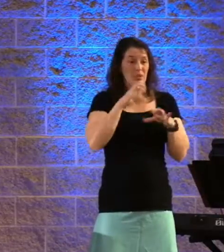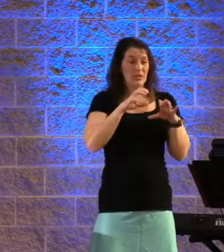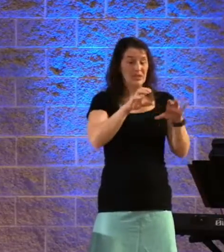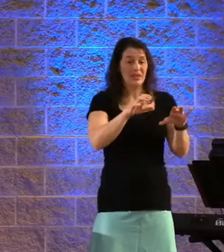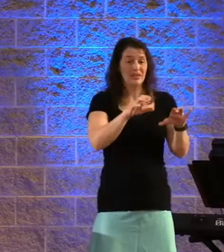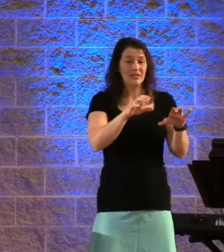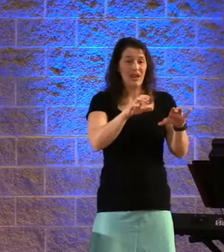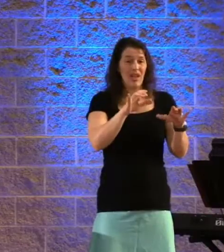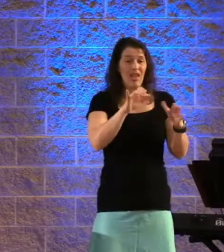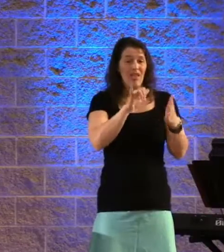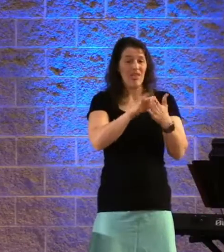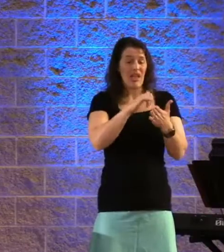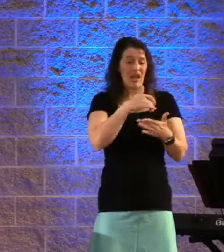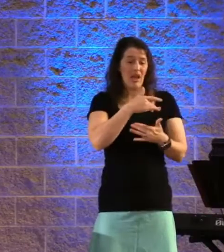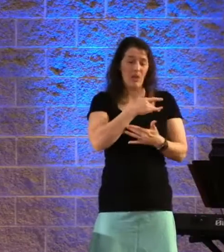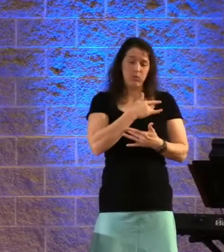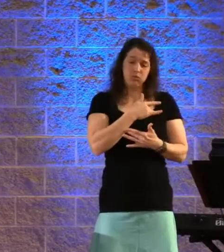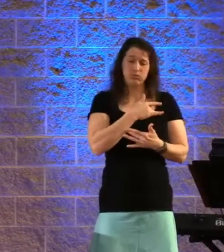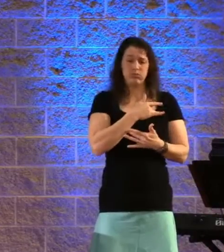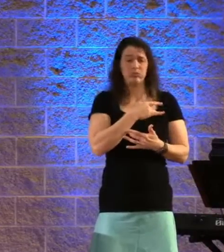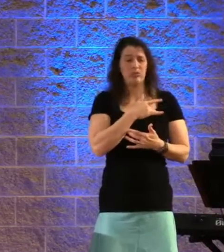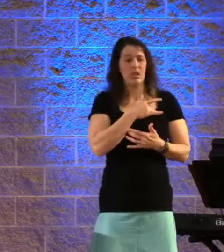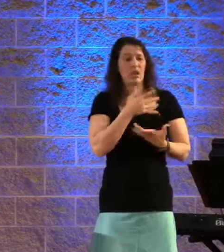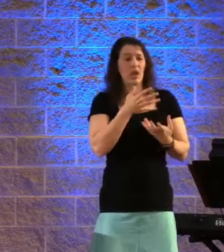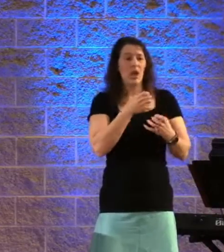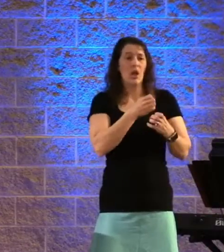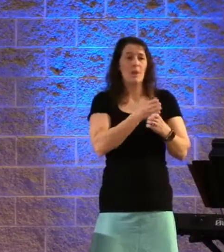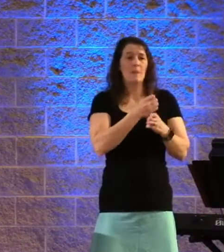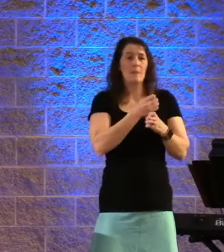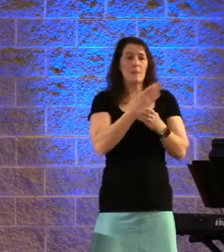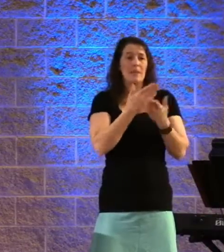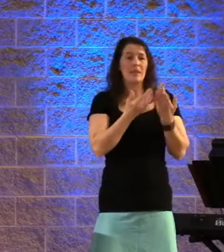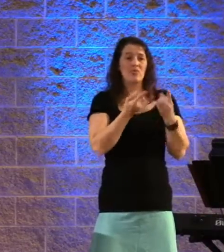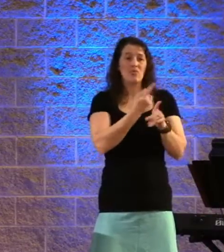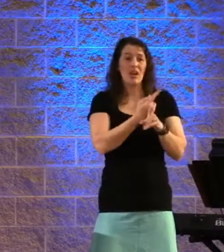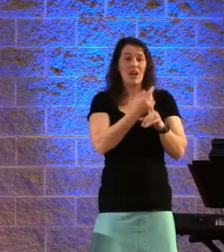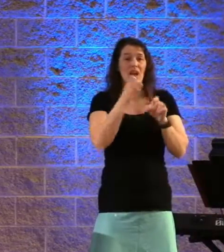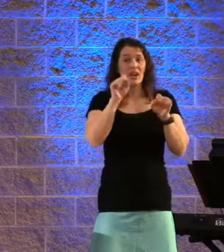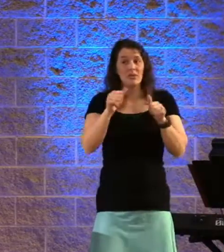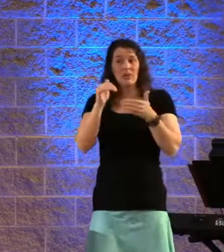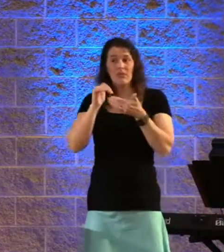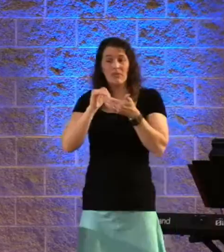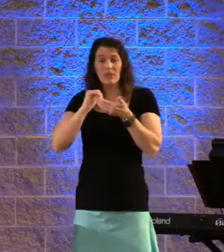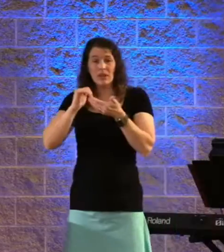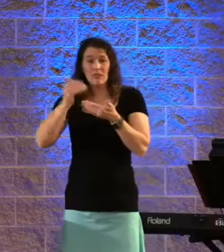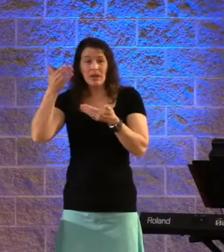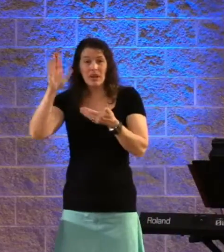conviction's starting to get to their heart and they want to make things right, can they be forgiven by God?